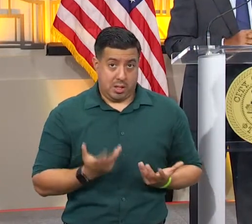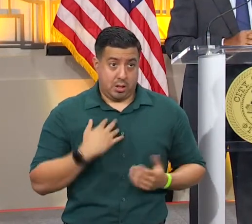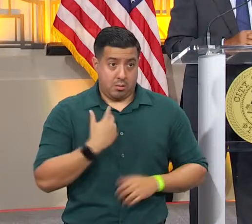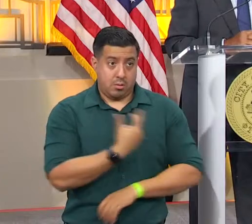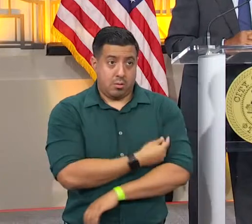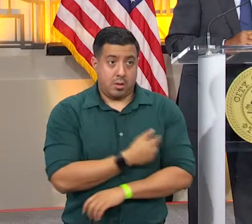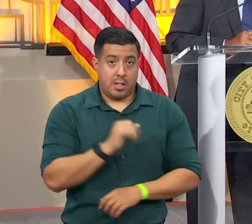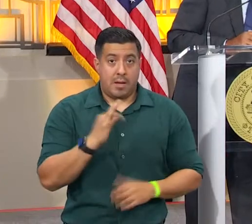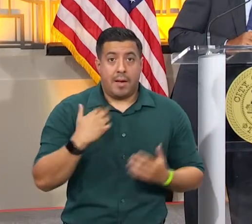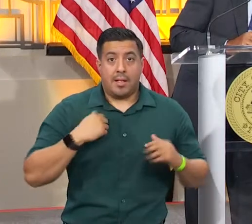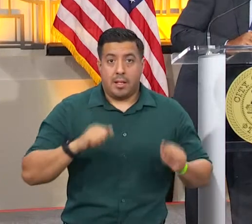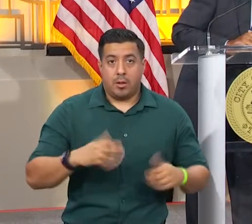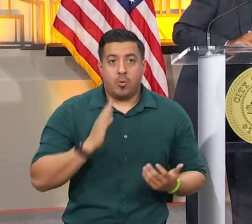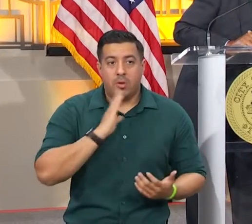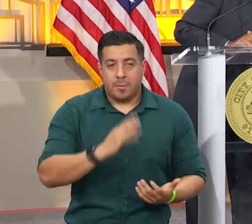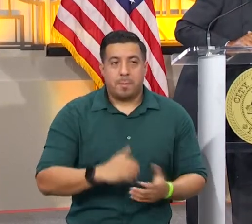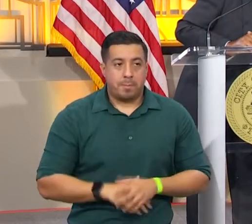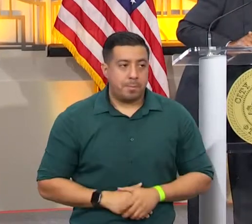know?